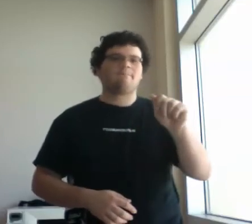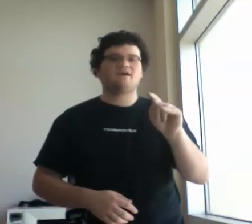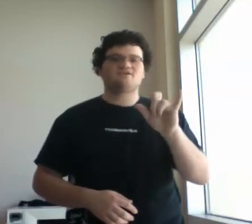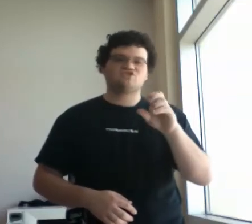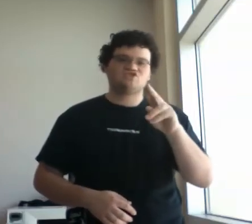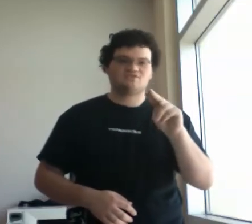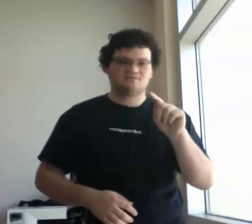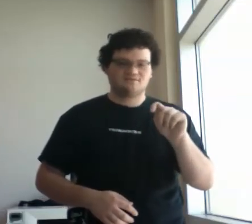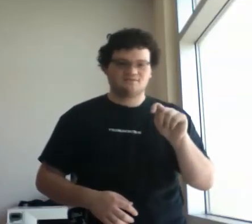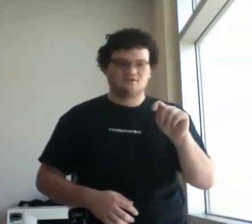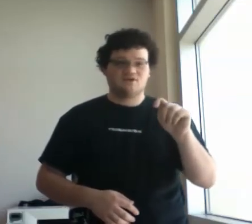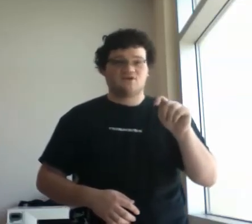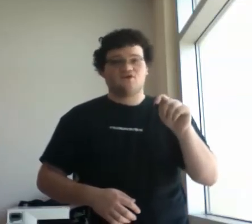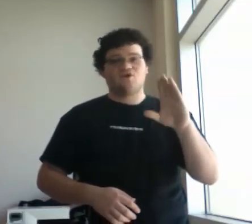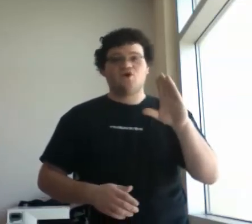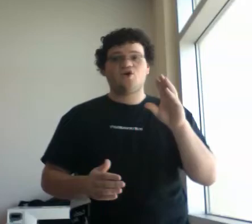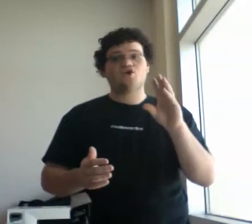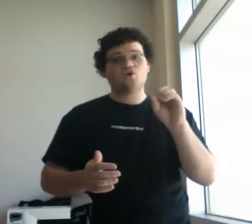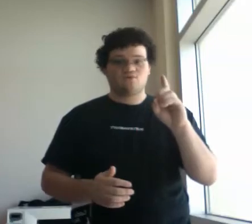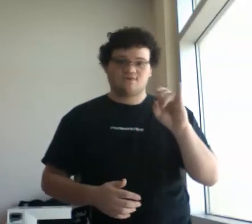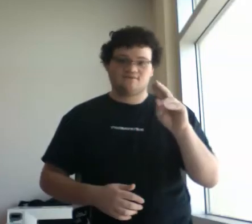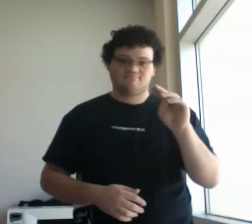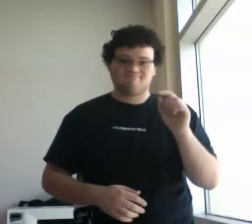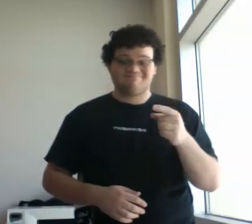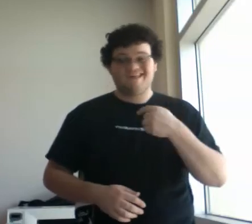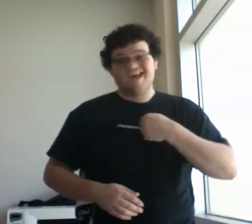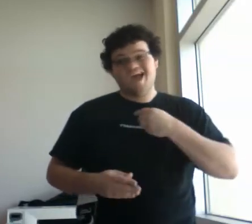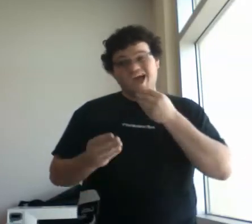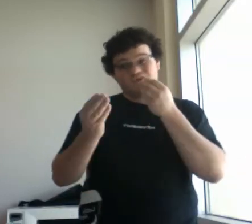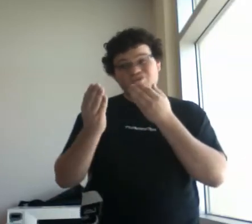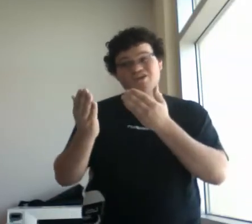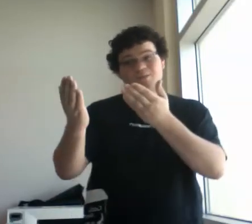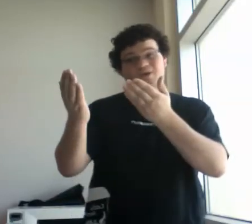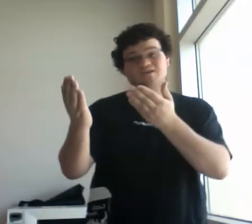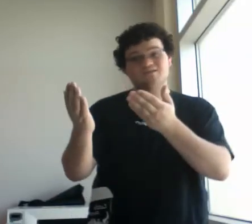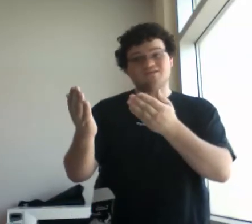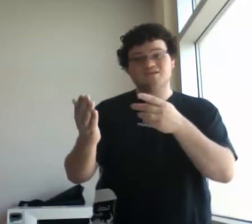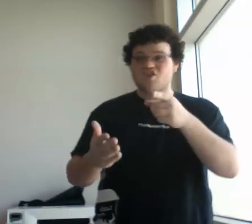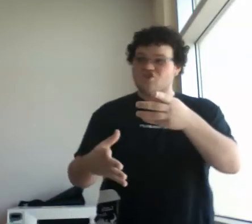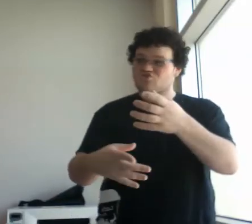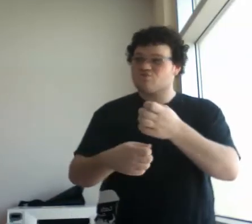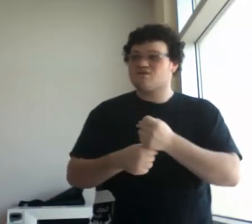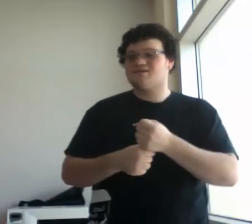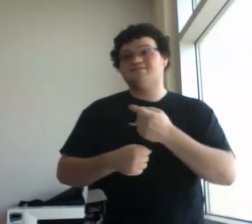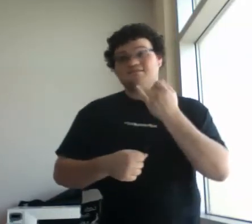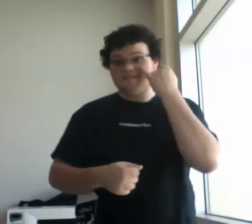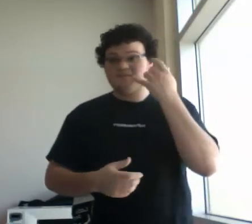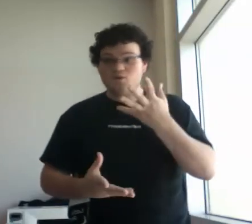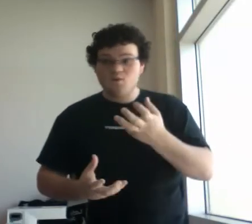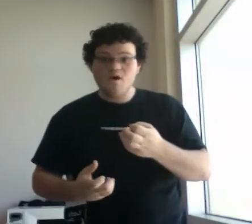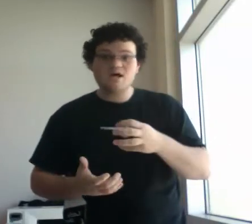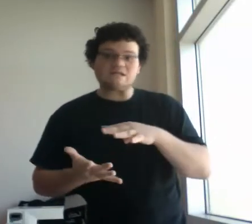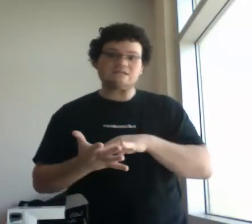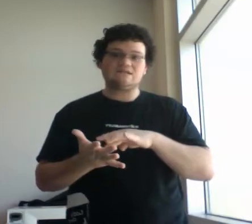Now, I recommend that you get, if you're going to study, without the help of